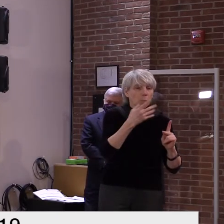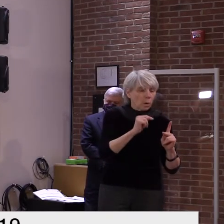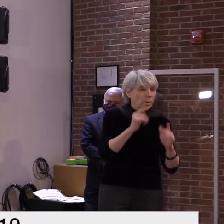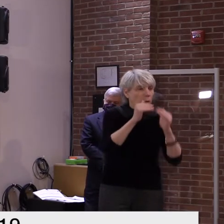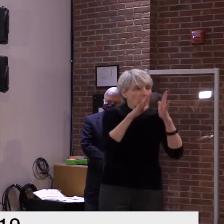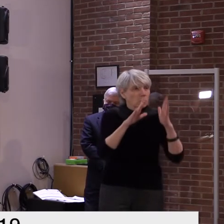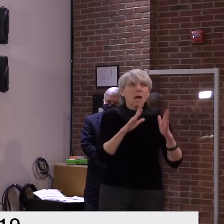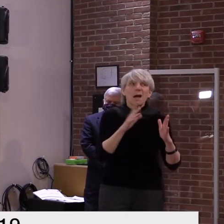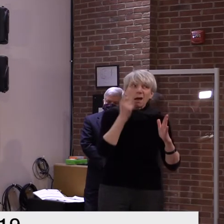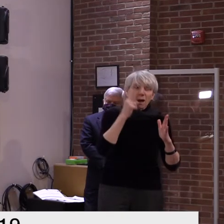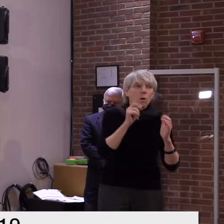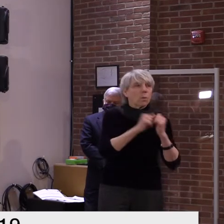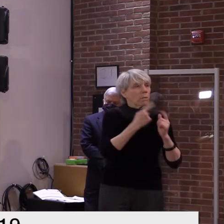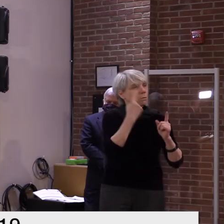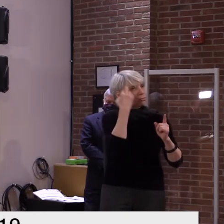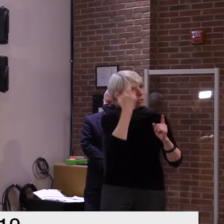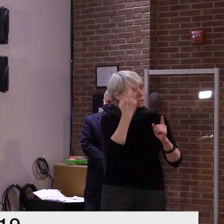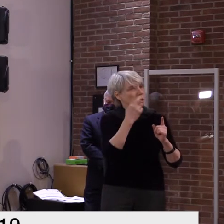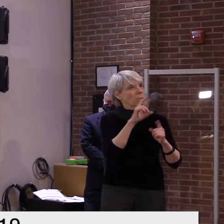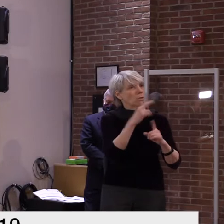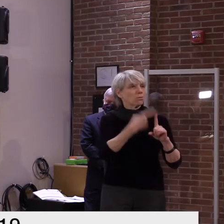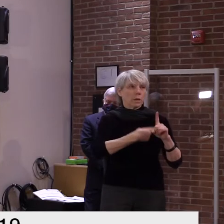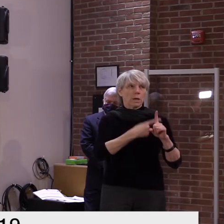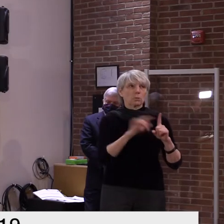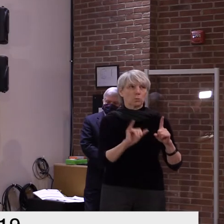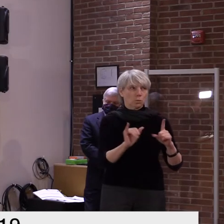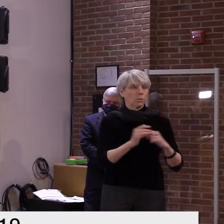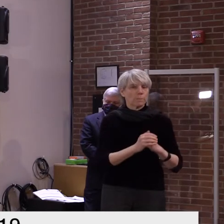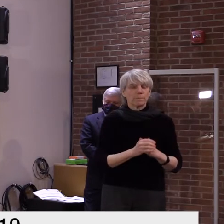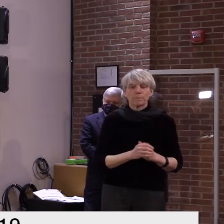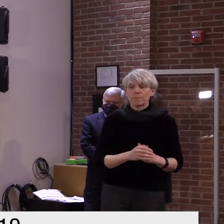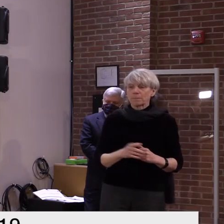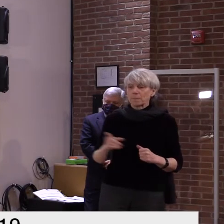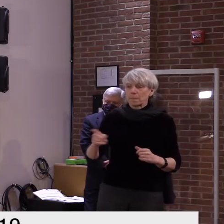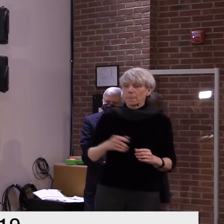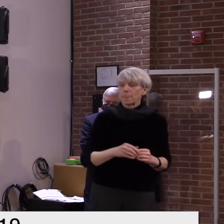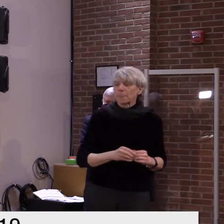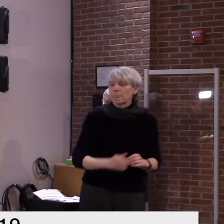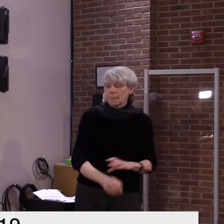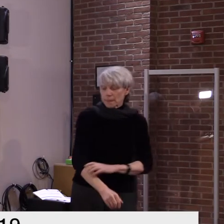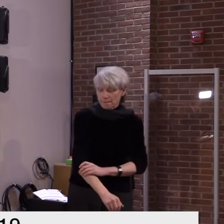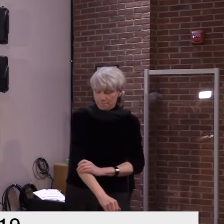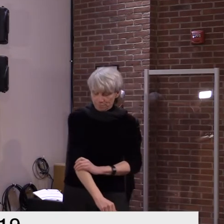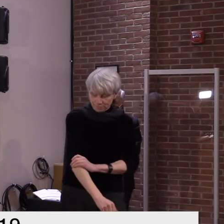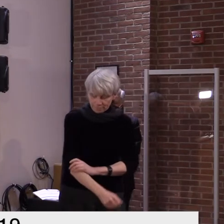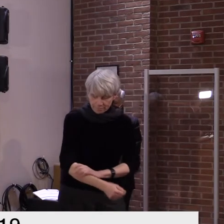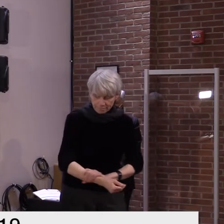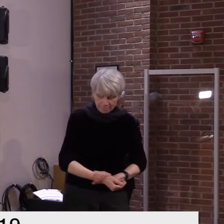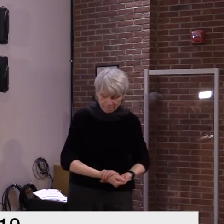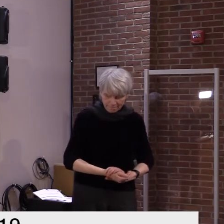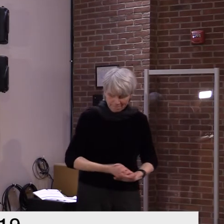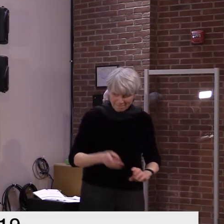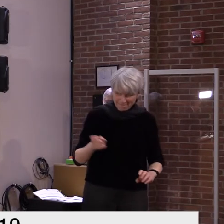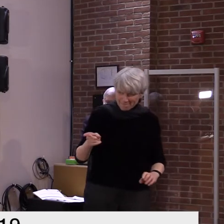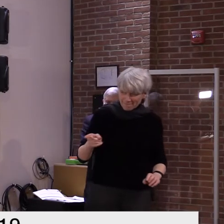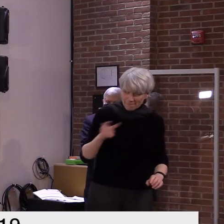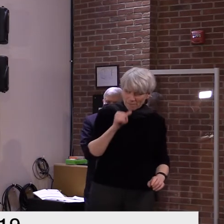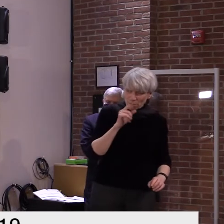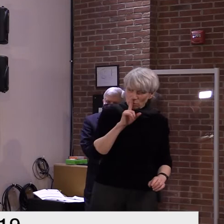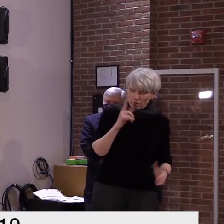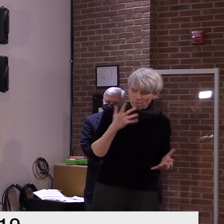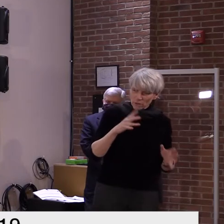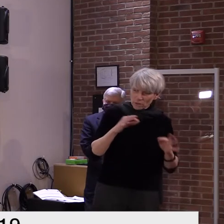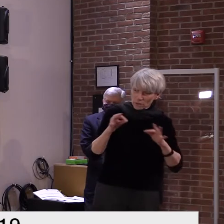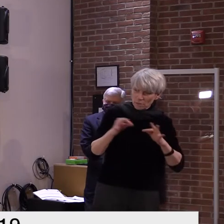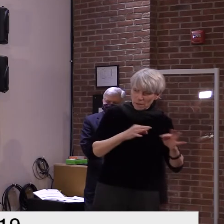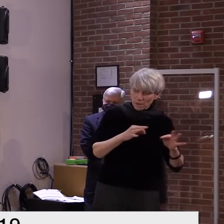that. Okay. Also, I'm sorry if this has already been brought up, but could you please explain why Steve Merrill